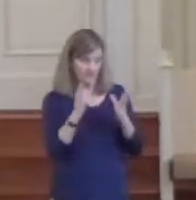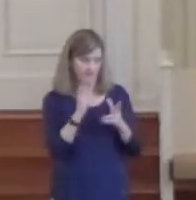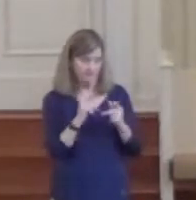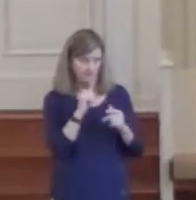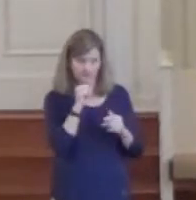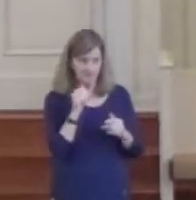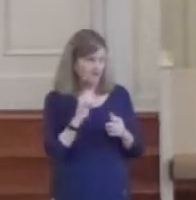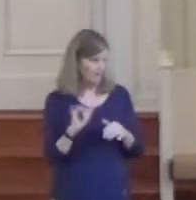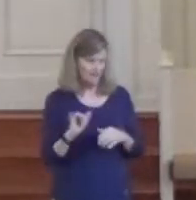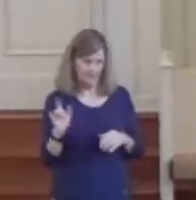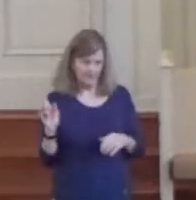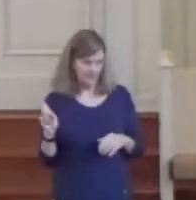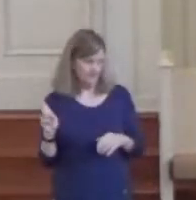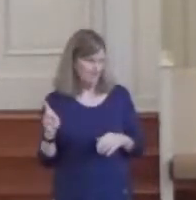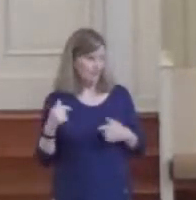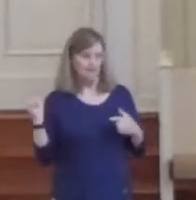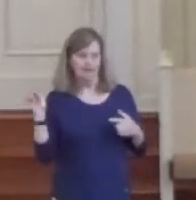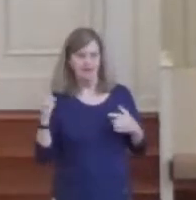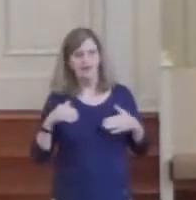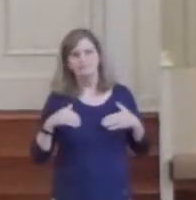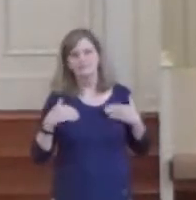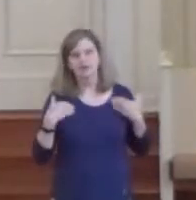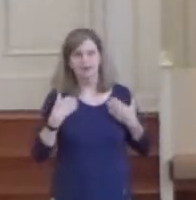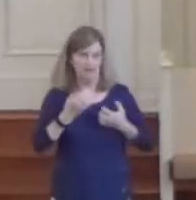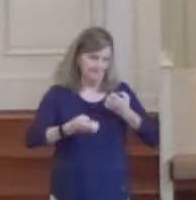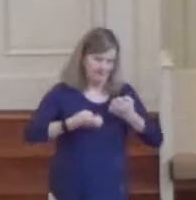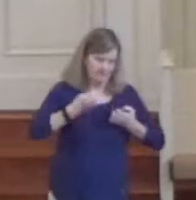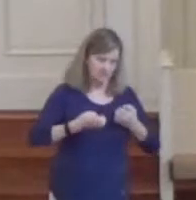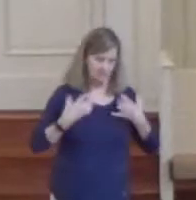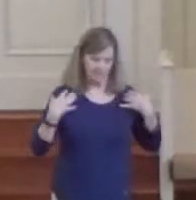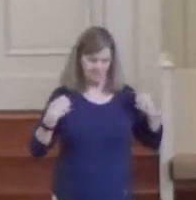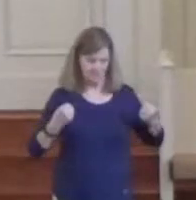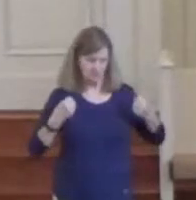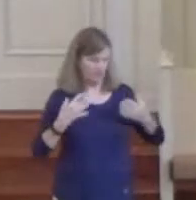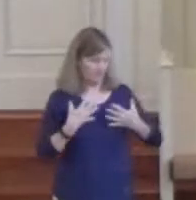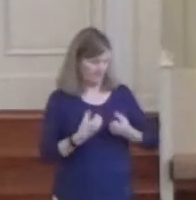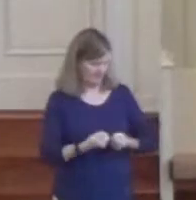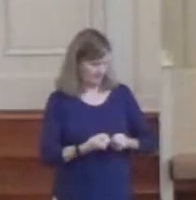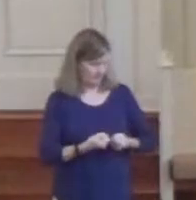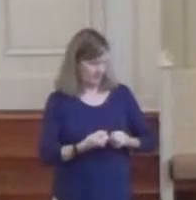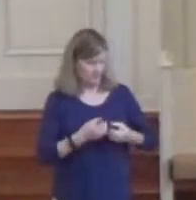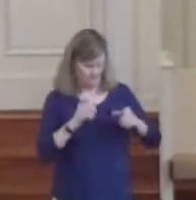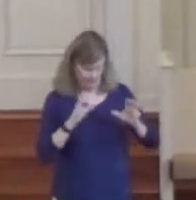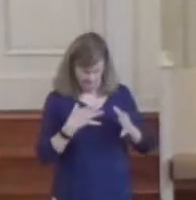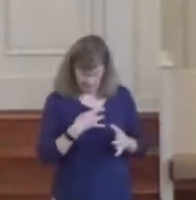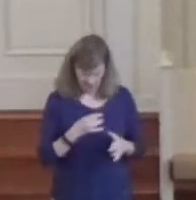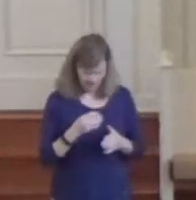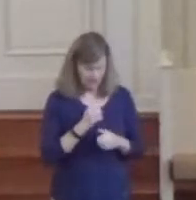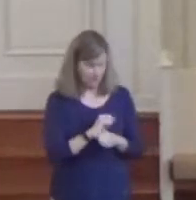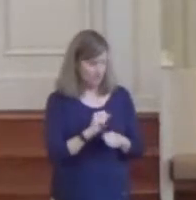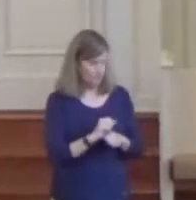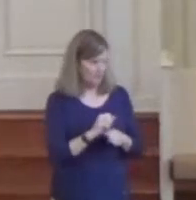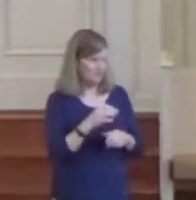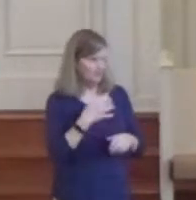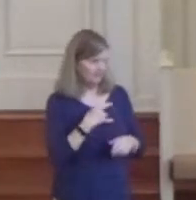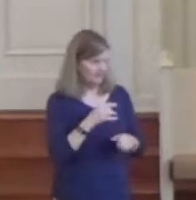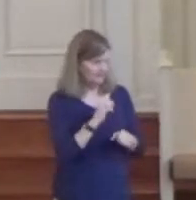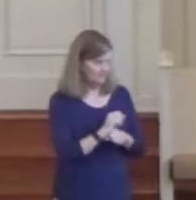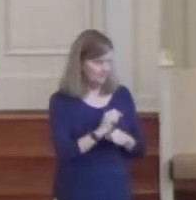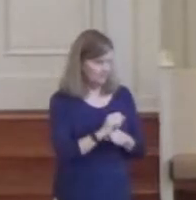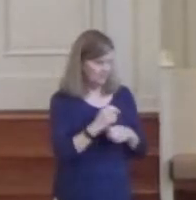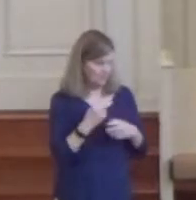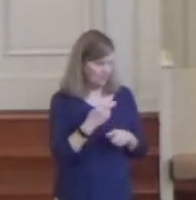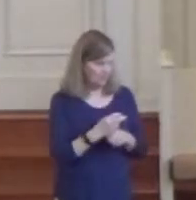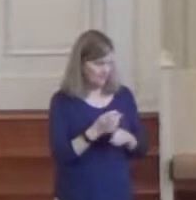me, meaning that I'm young, I'm energetic, I'm strong, I'm healthy, I like to do work and I like to go out and work hard because it